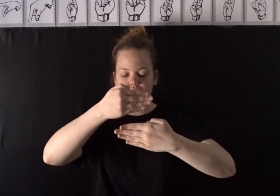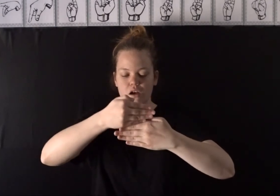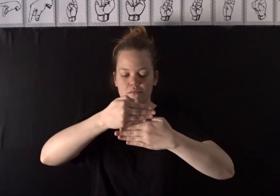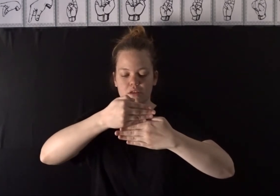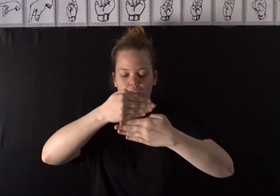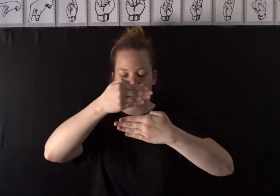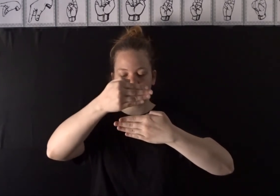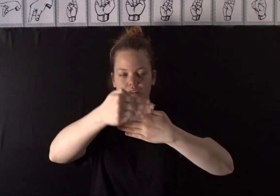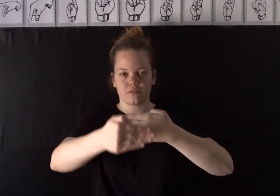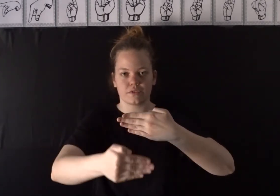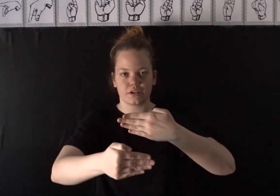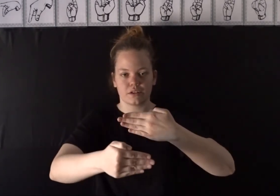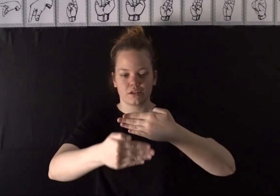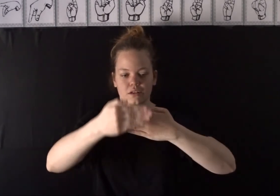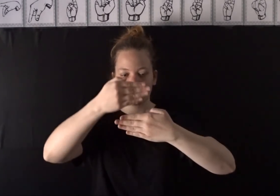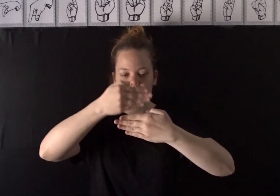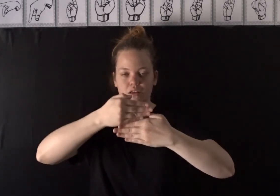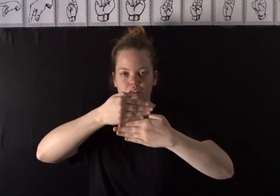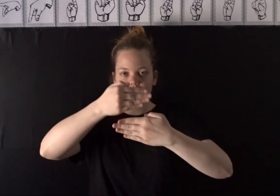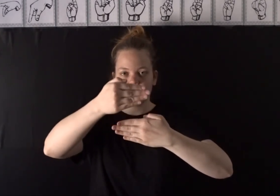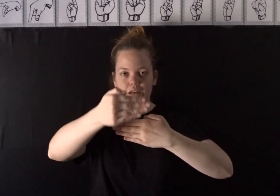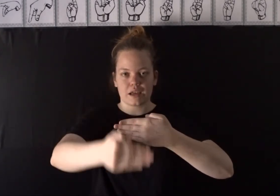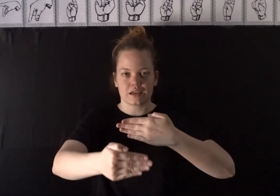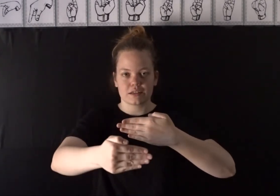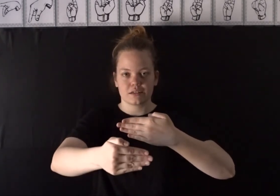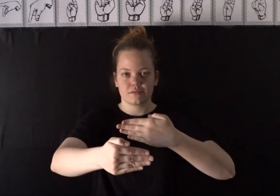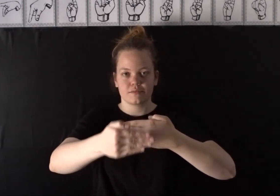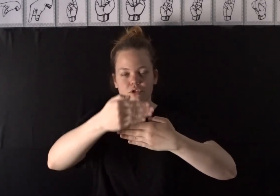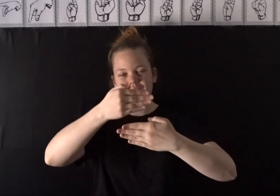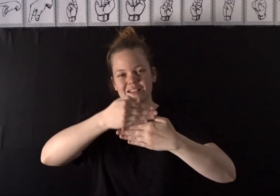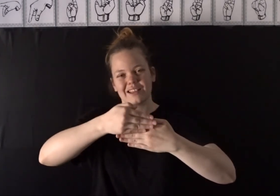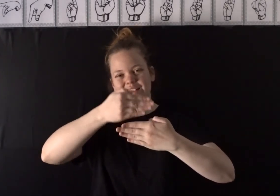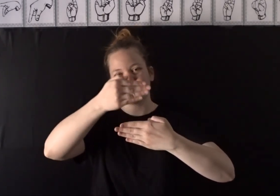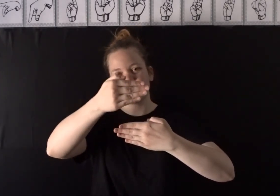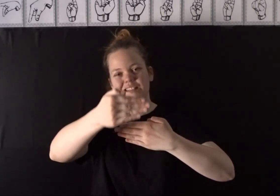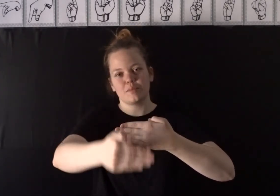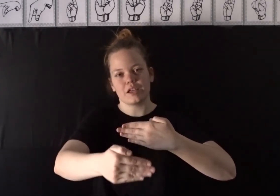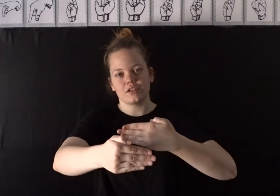top, and then in front. Next. So this is like next page.